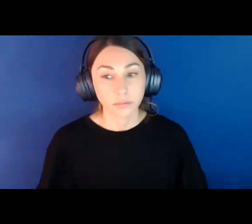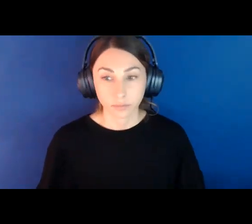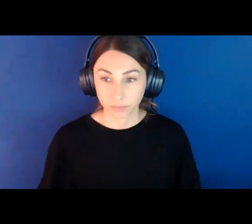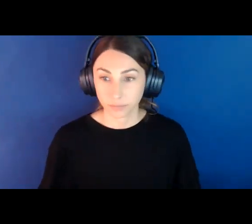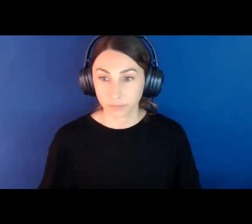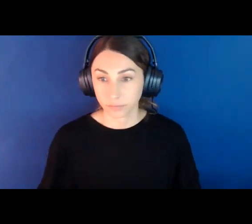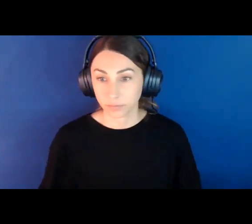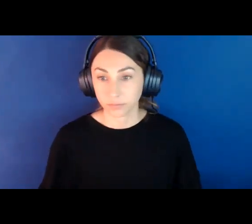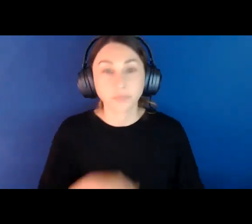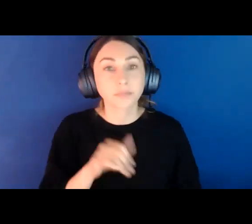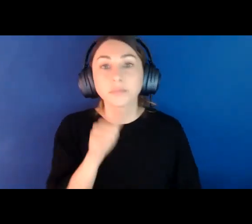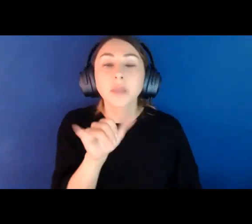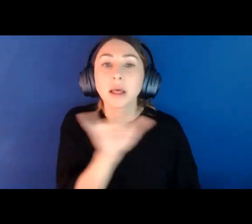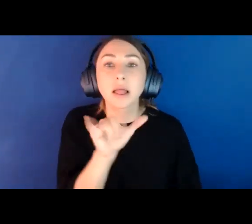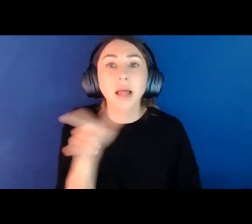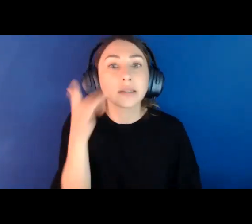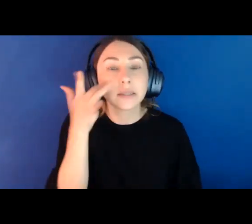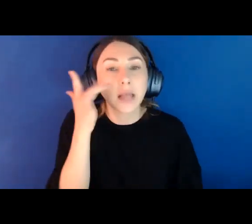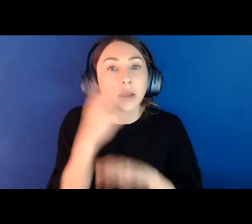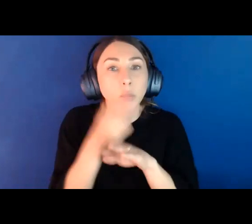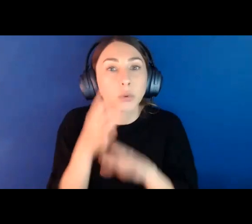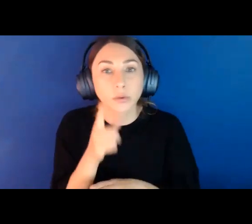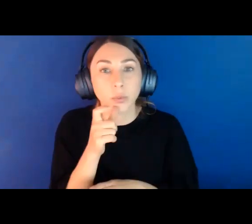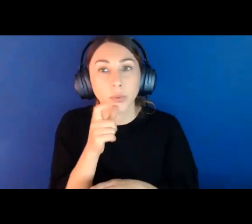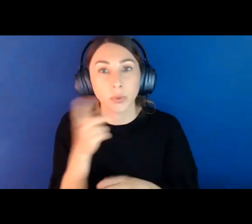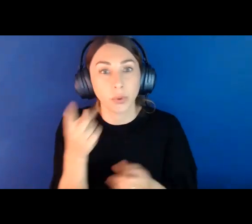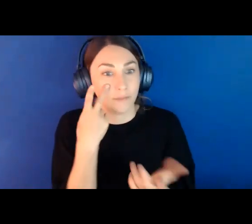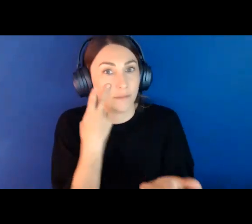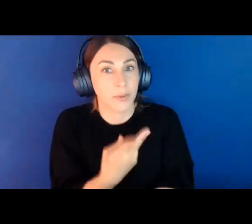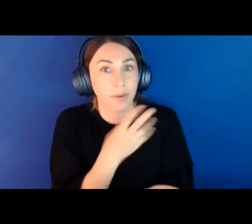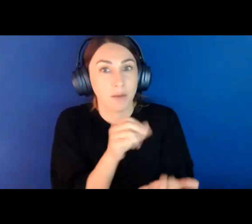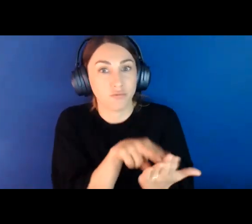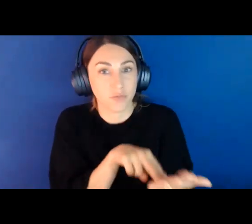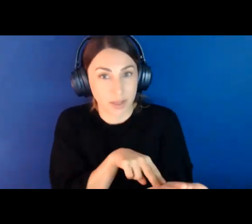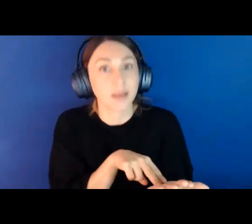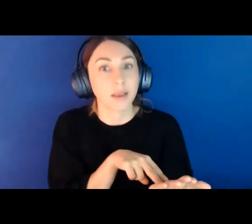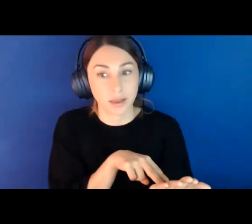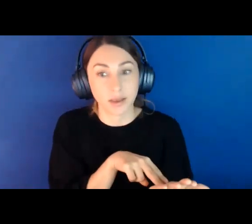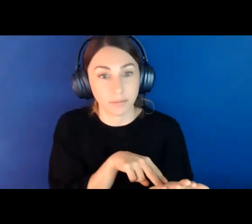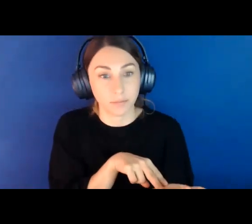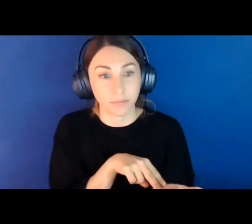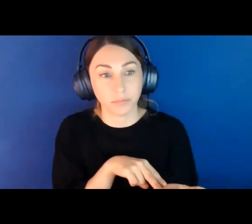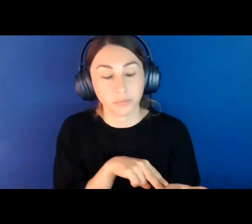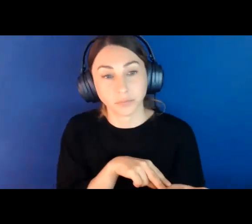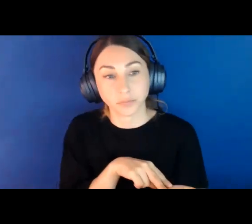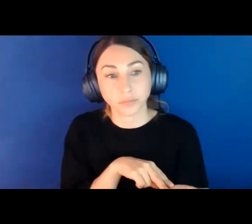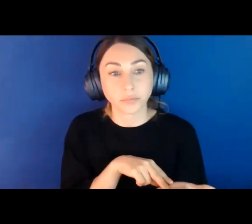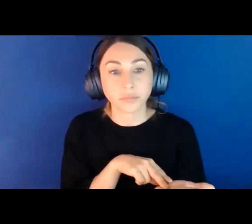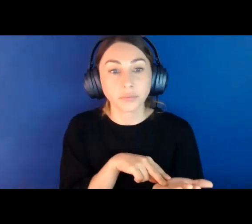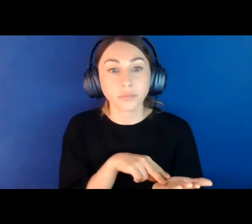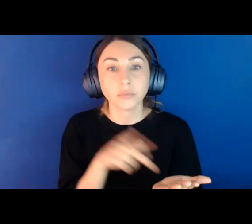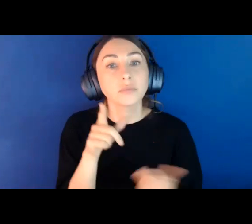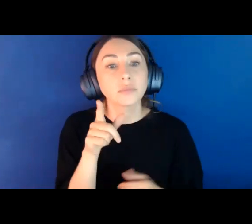unlike a sighted user who physically views and reads the PDF and their content, a user with